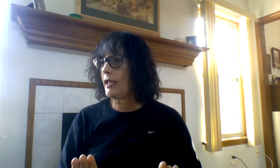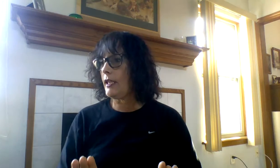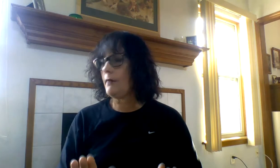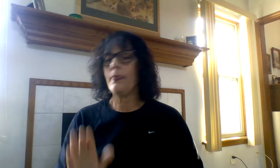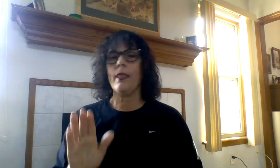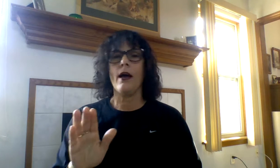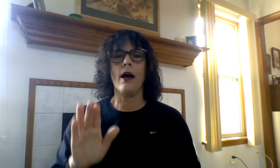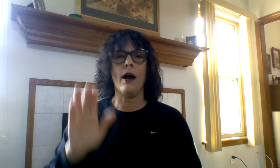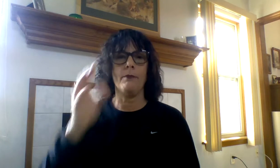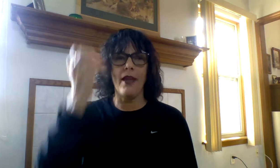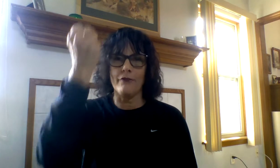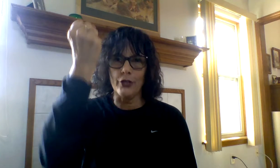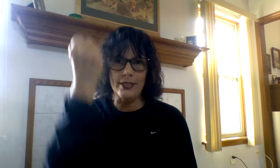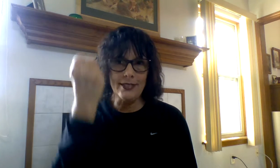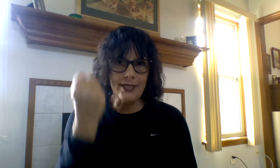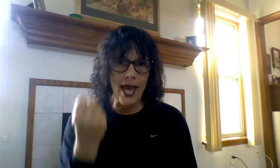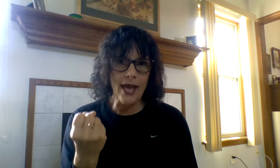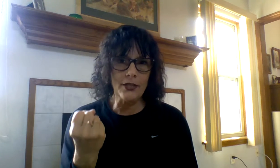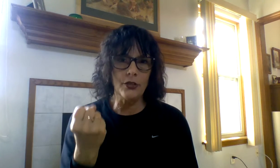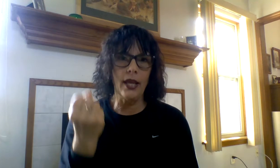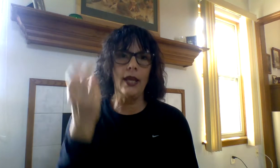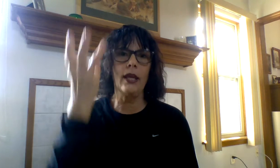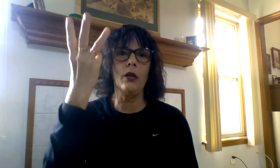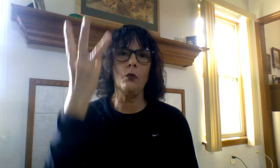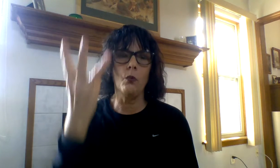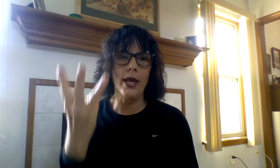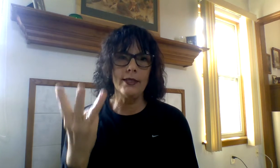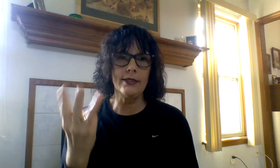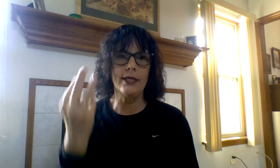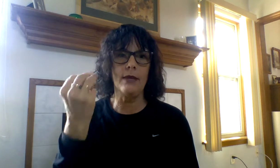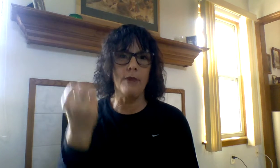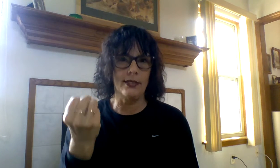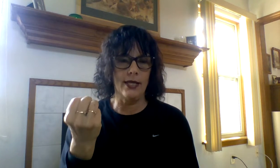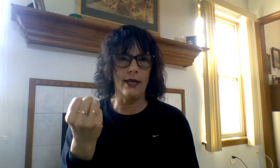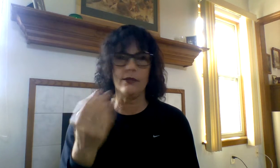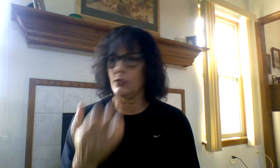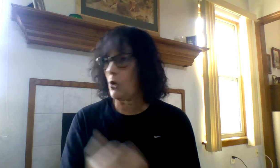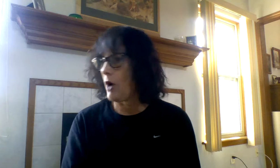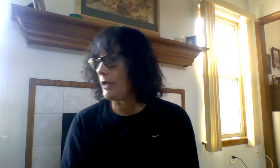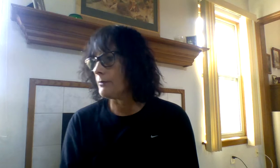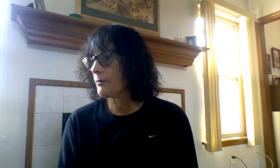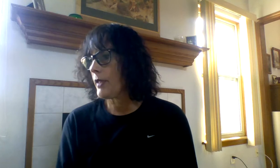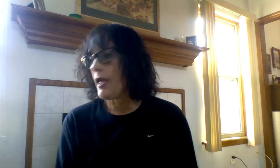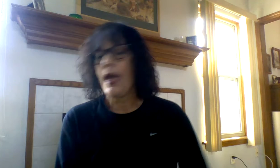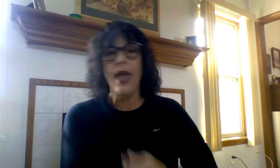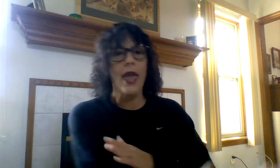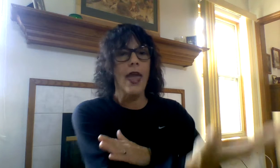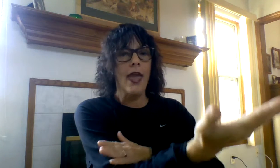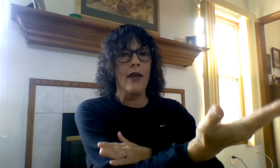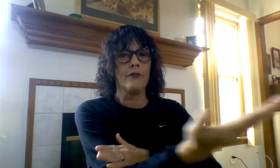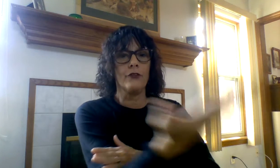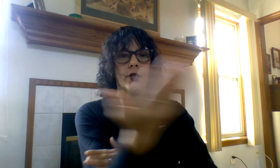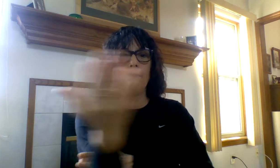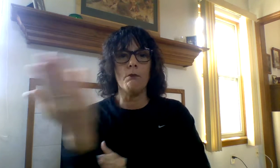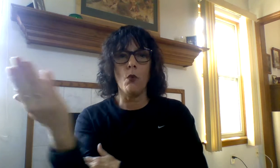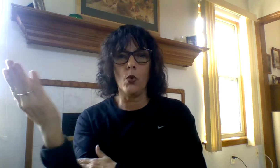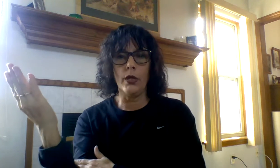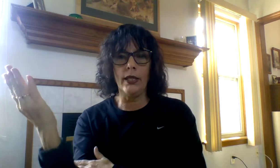Sunday, every Saturday, Wednesday, Monday, and so on. Every morning